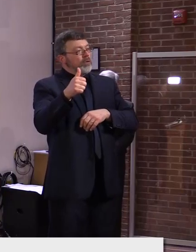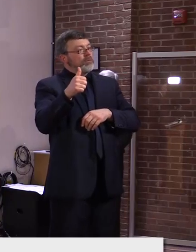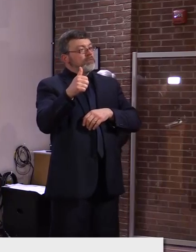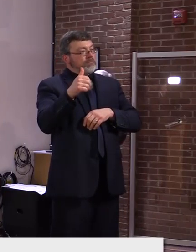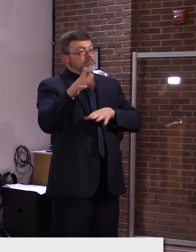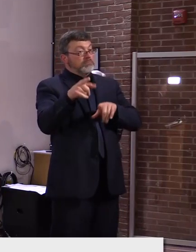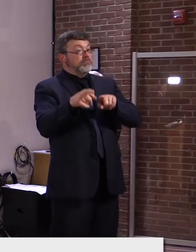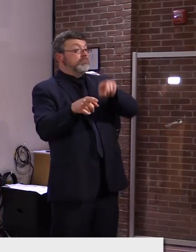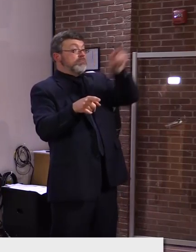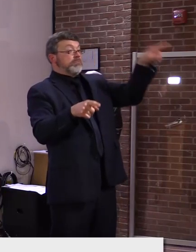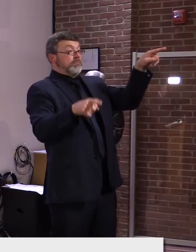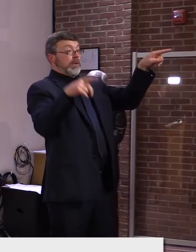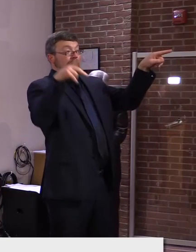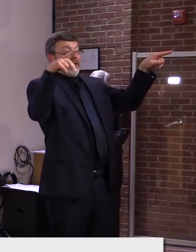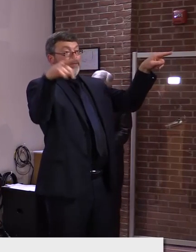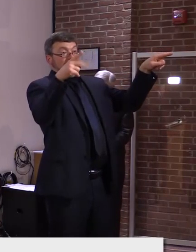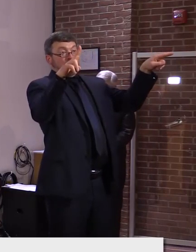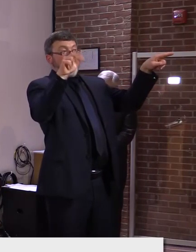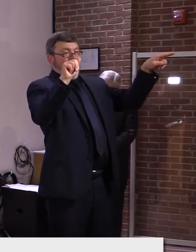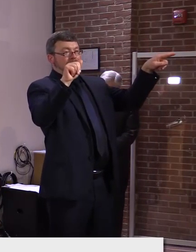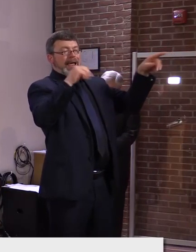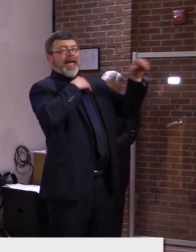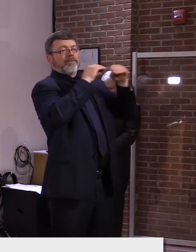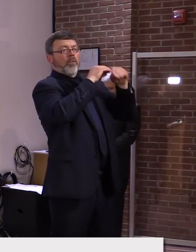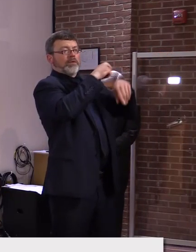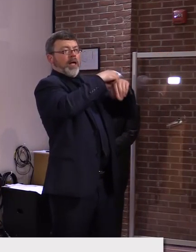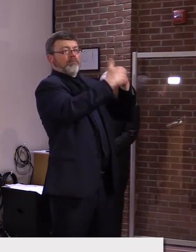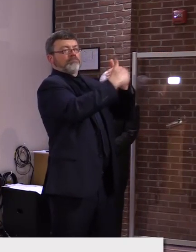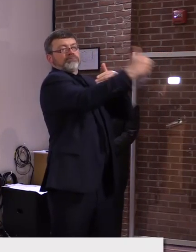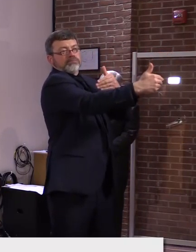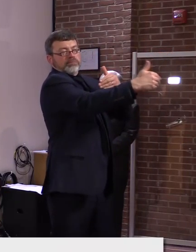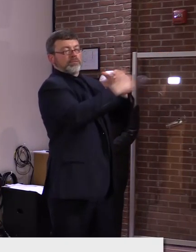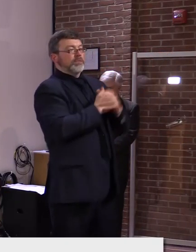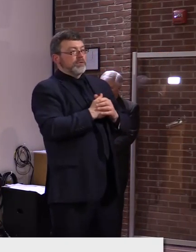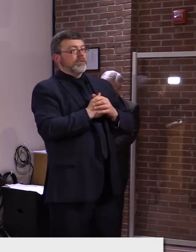well. But it was a smaller portion of the PUA